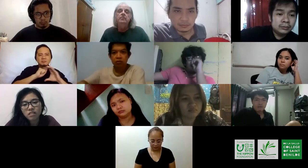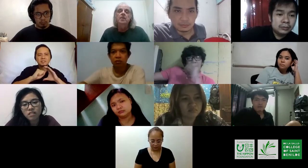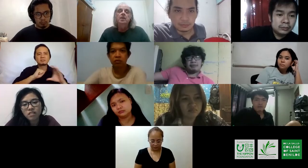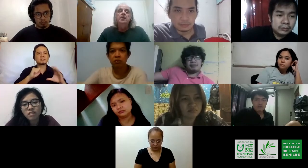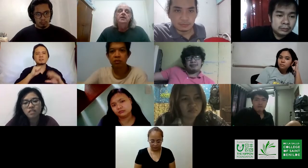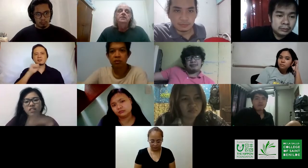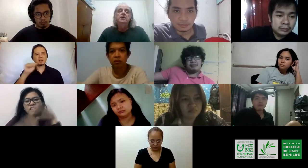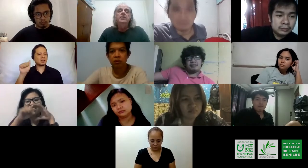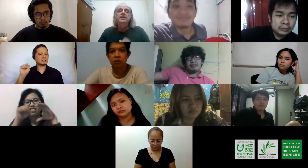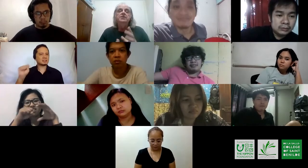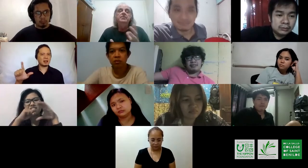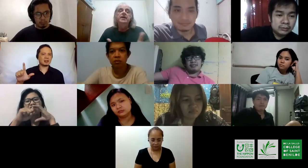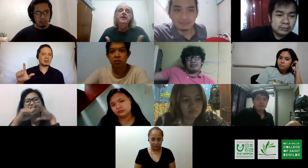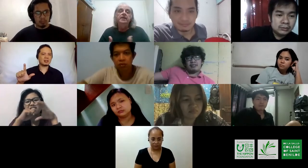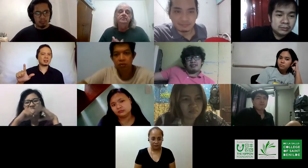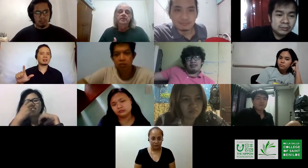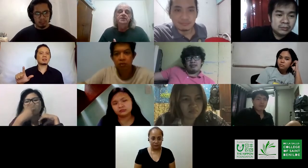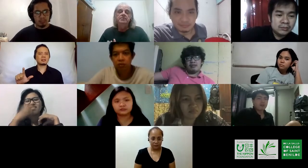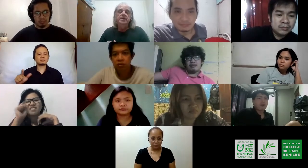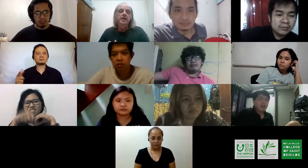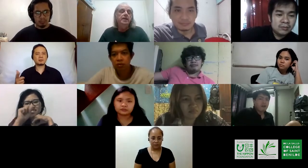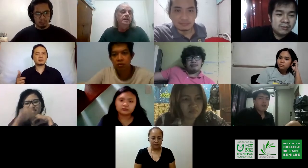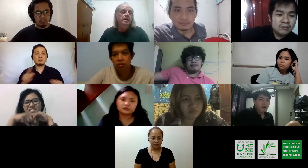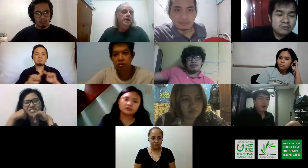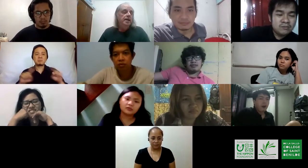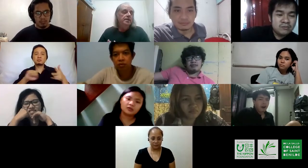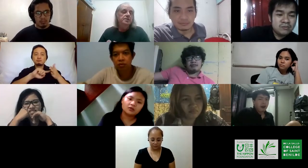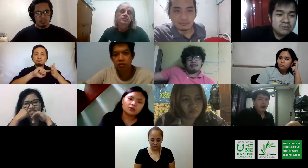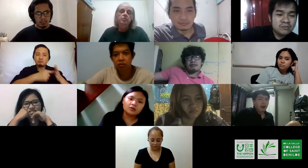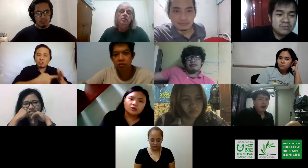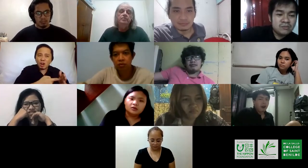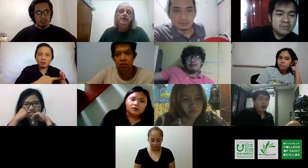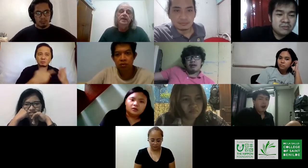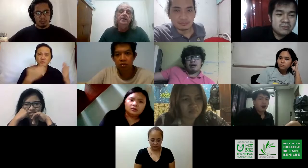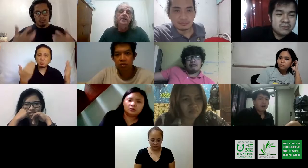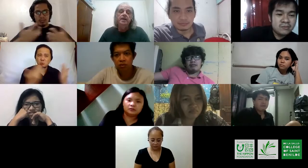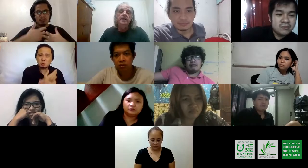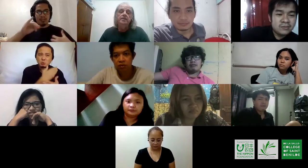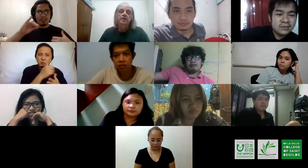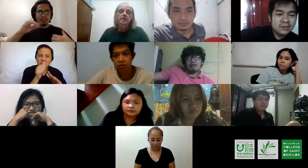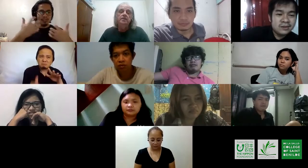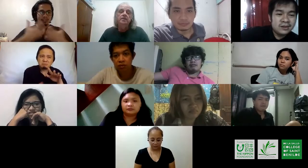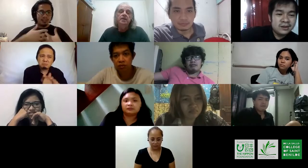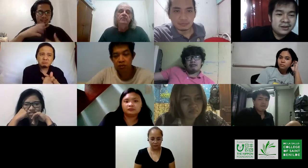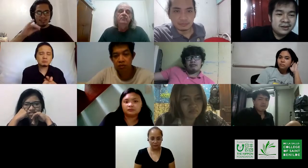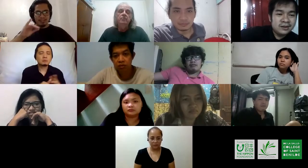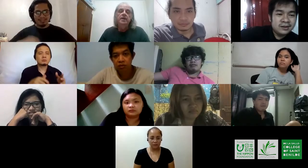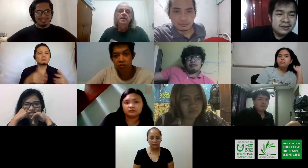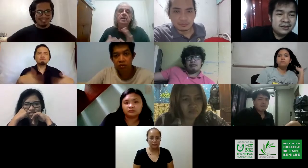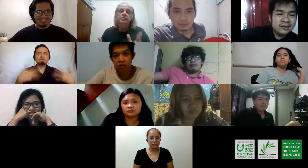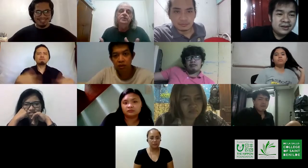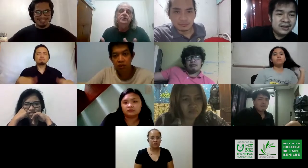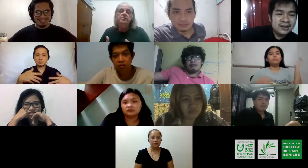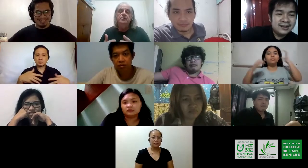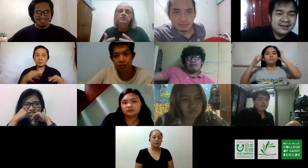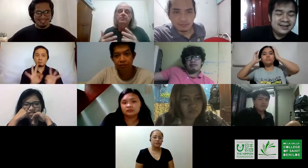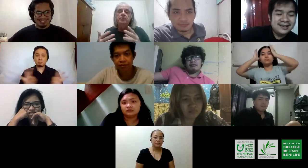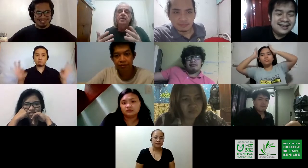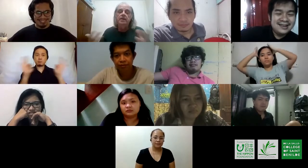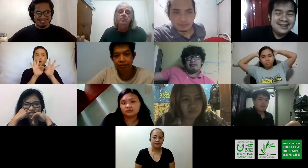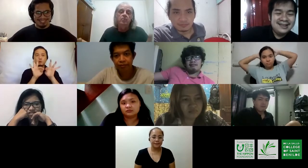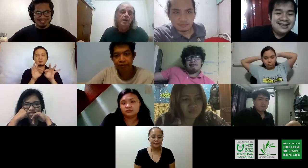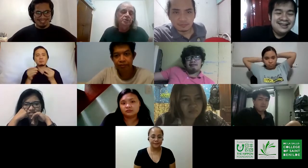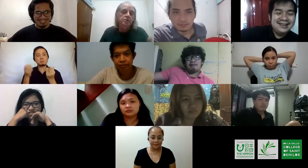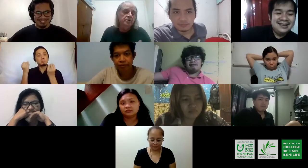ASL. So, but it's a beginning. It's a beginning, and it's an important beginning. And for many countries, you know,